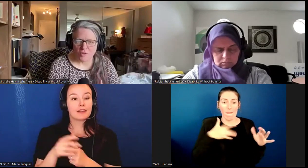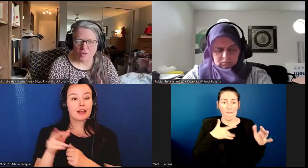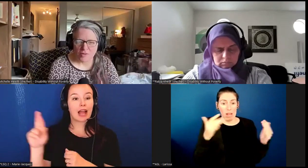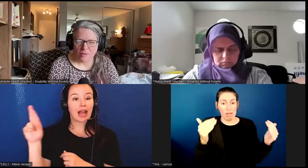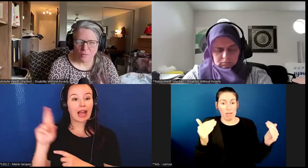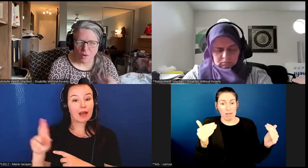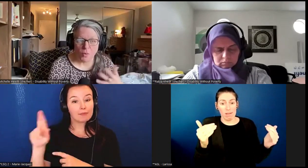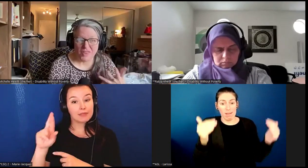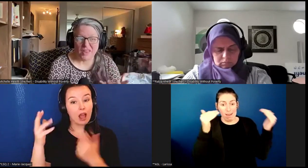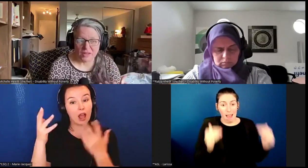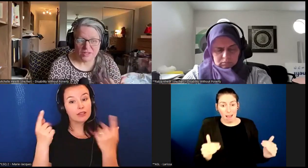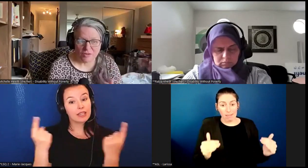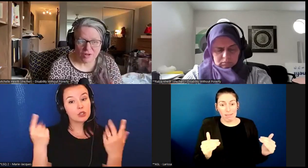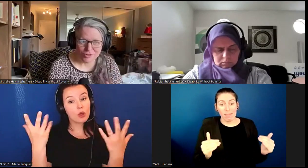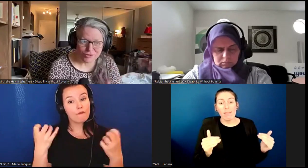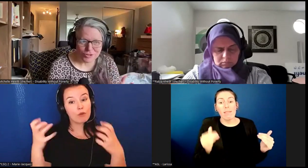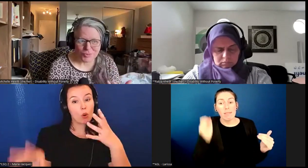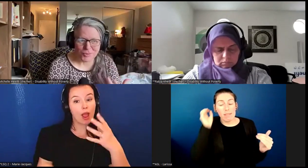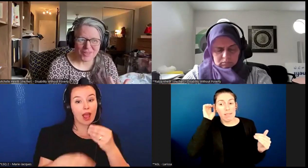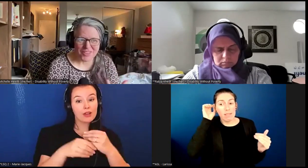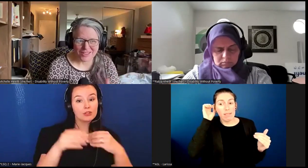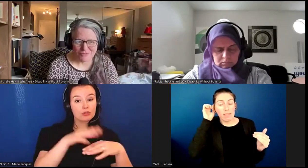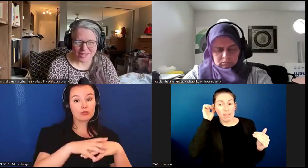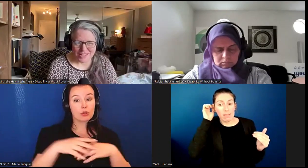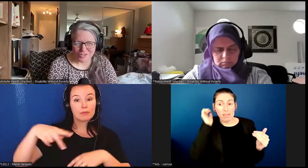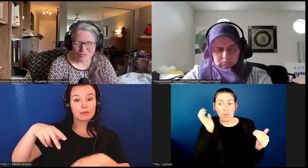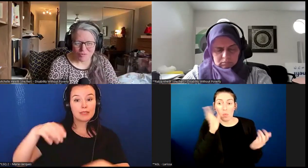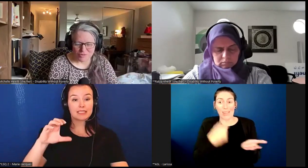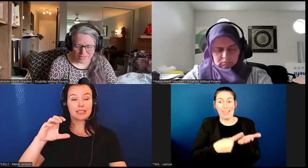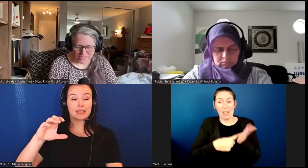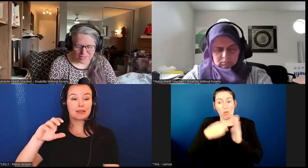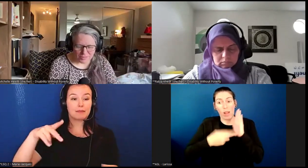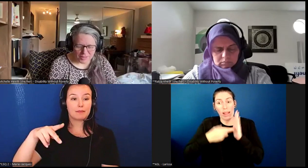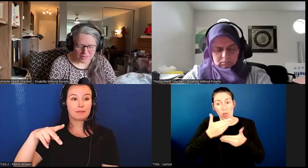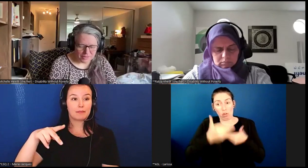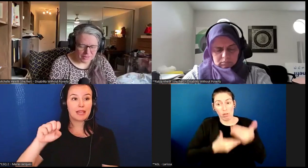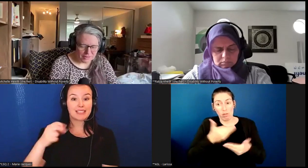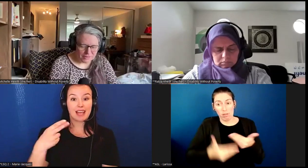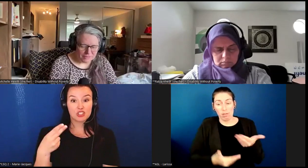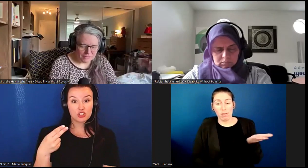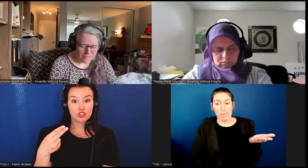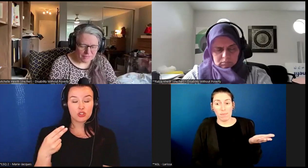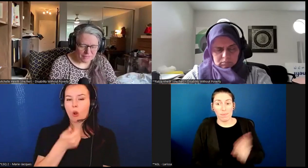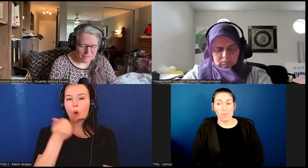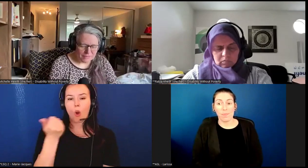what we think, sorry, not just you, what we think the regulation process is going to be?